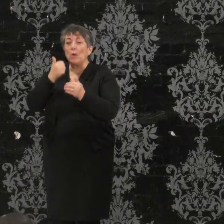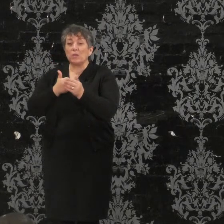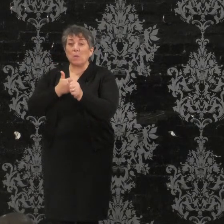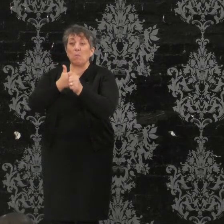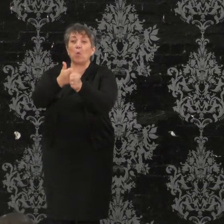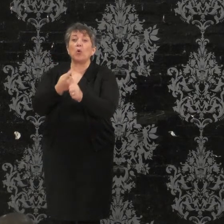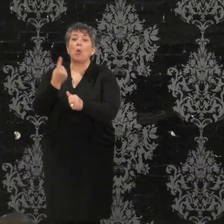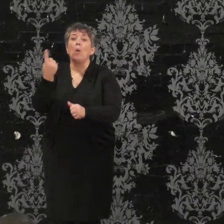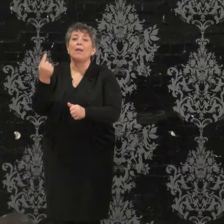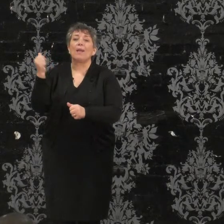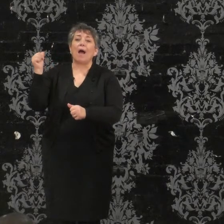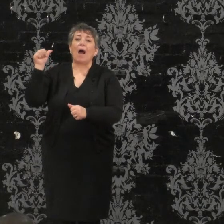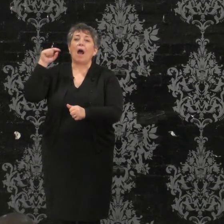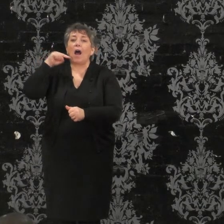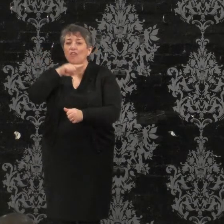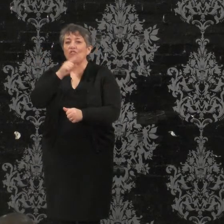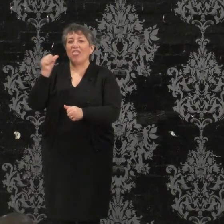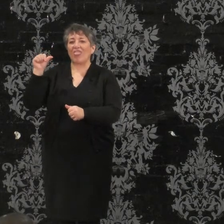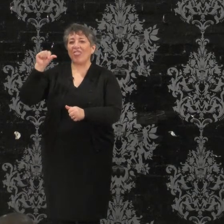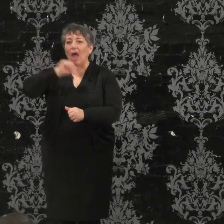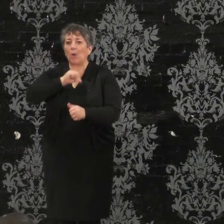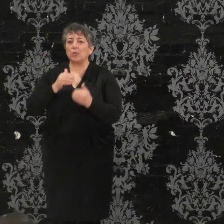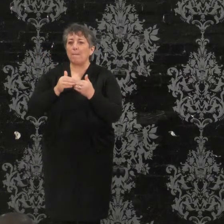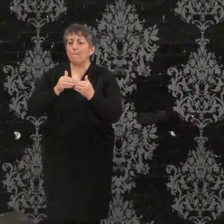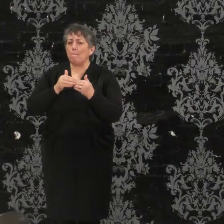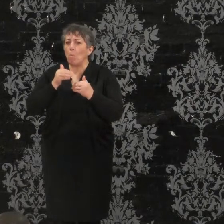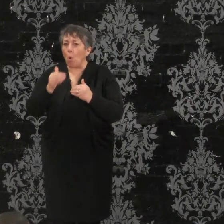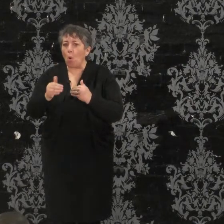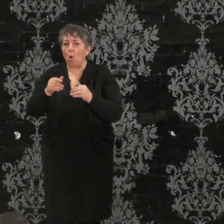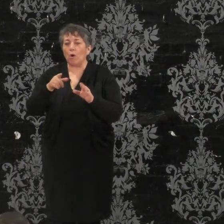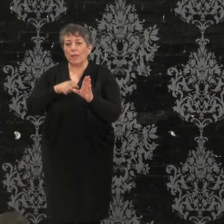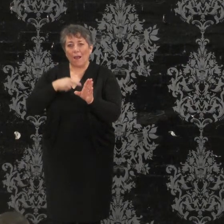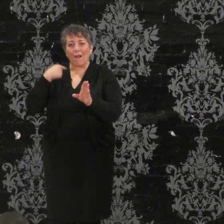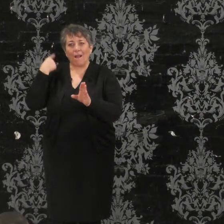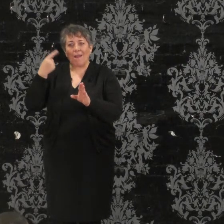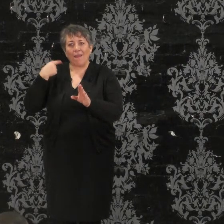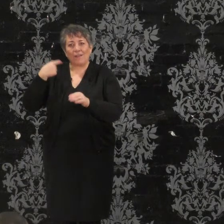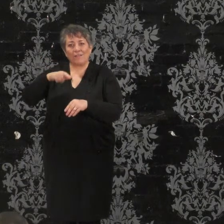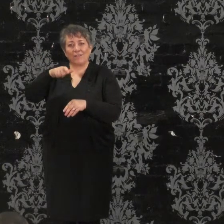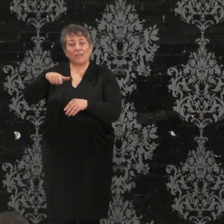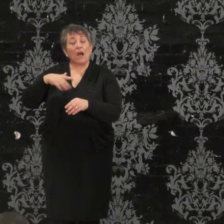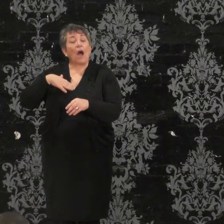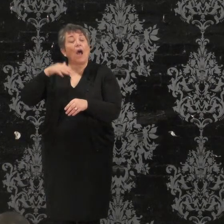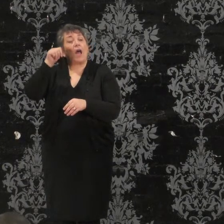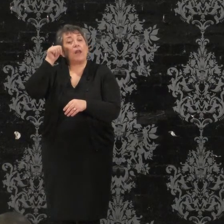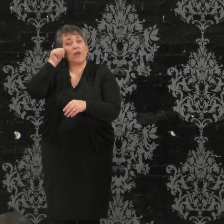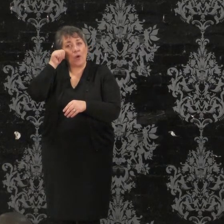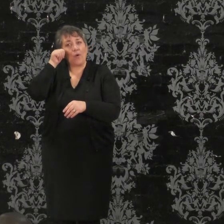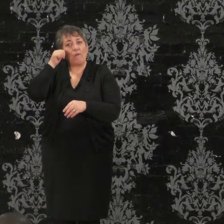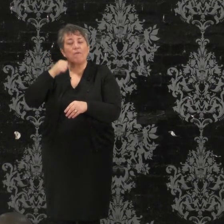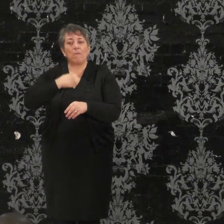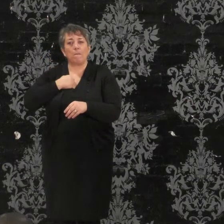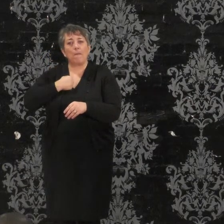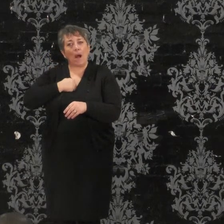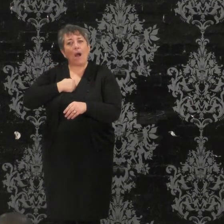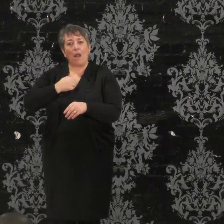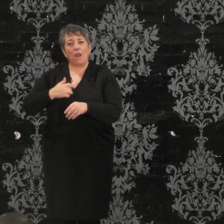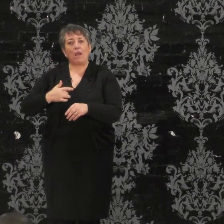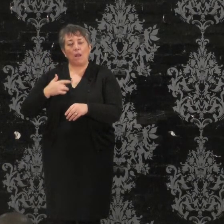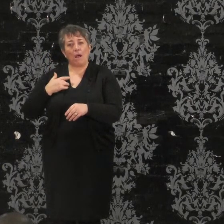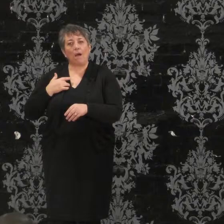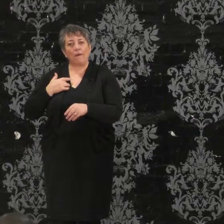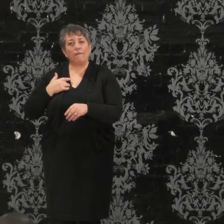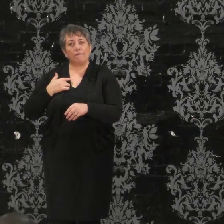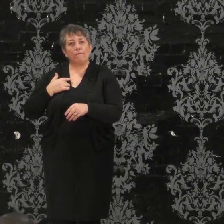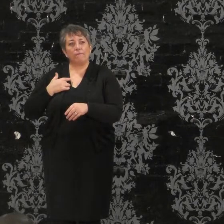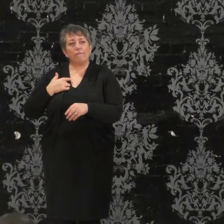young Londoners. Now, I know from my own life story the positive impact these kinds of